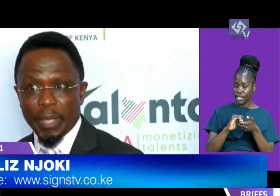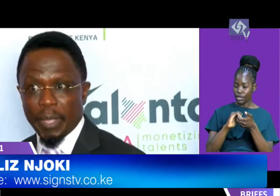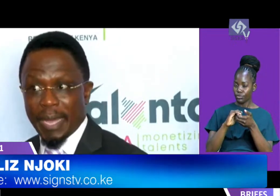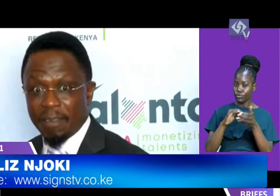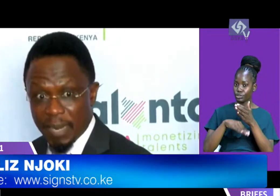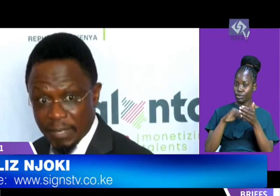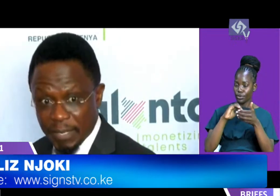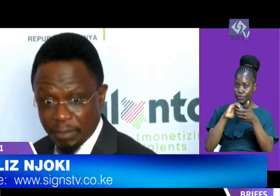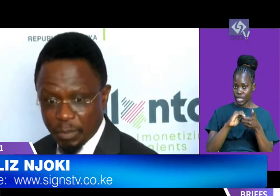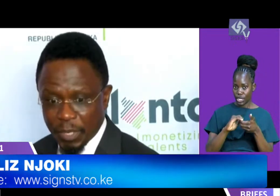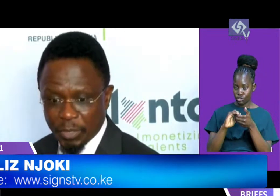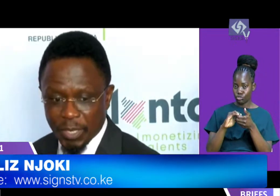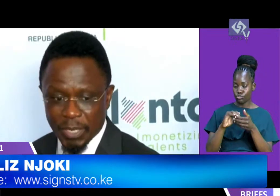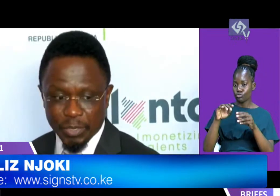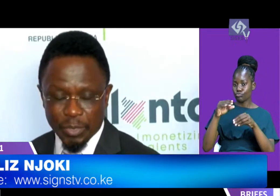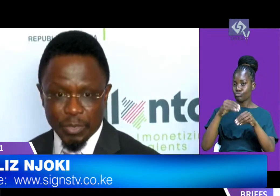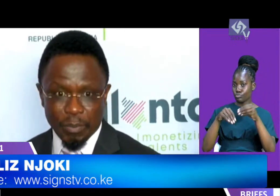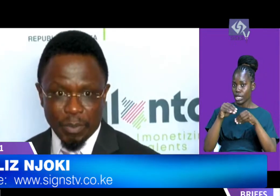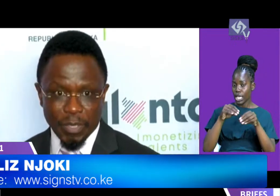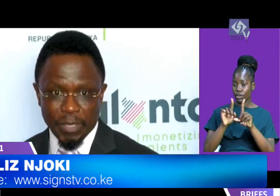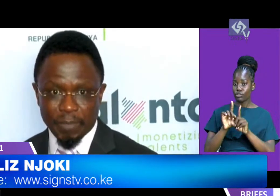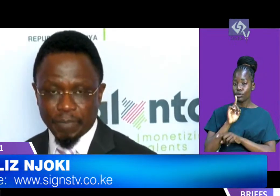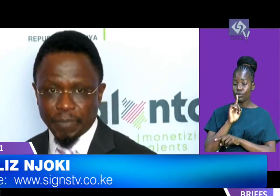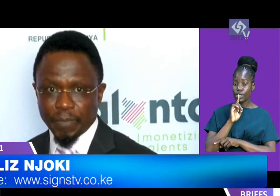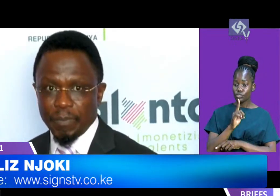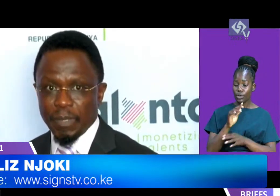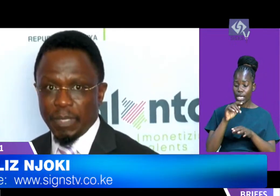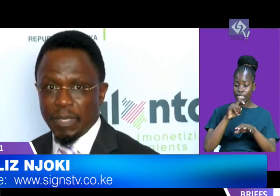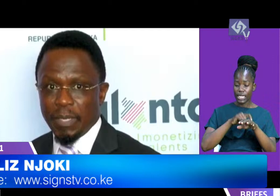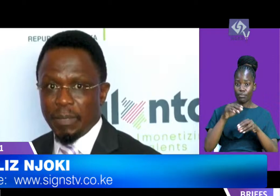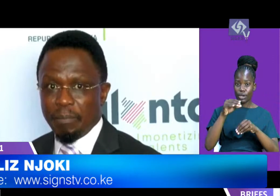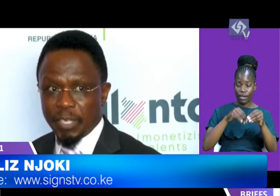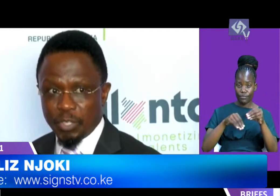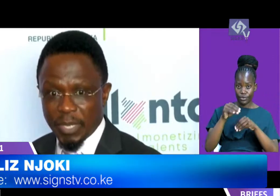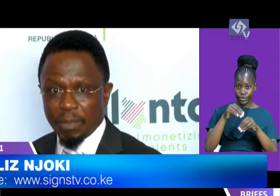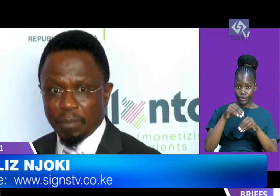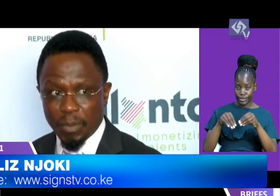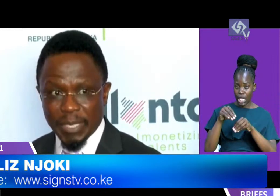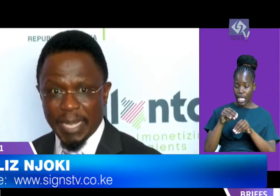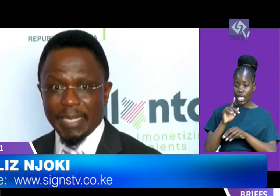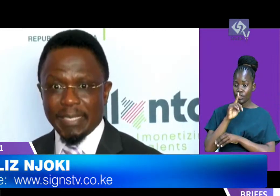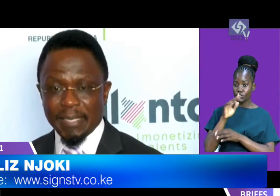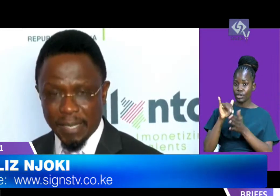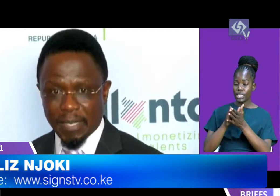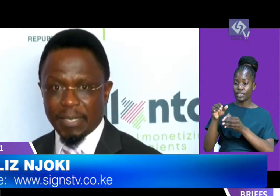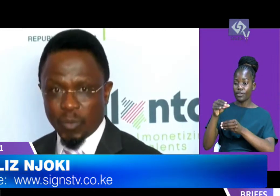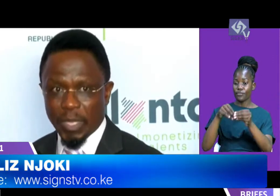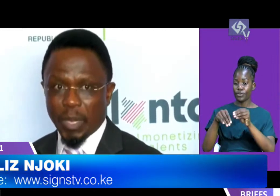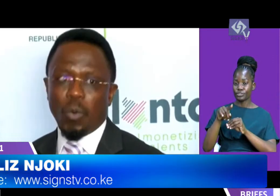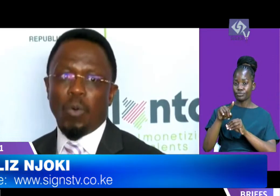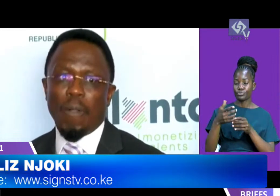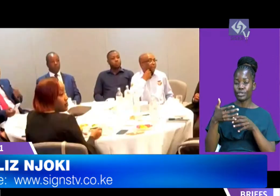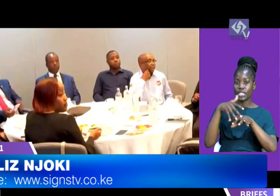We advise them to make sure that as you go to the polls, make sure that the polls are in sync with the law.